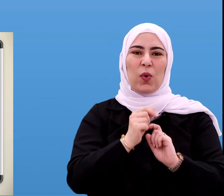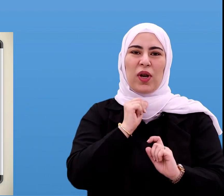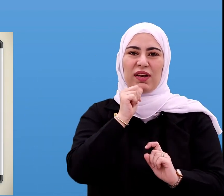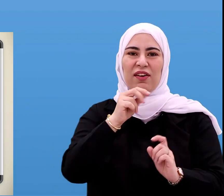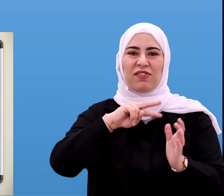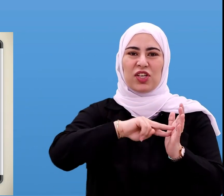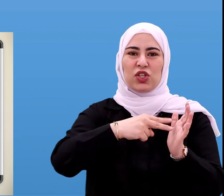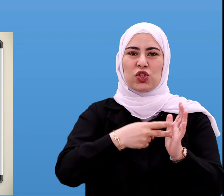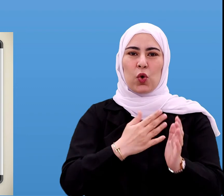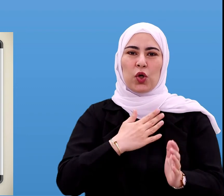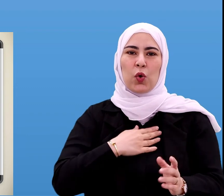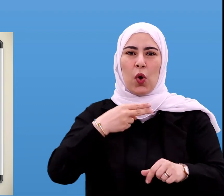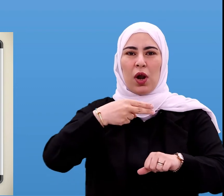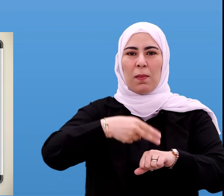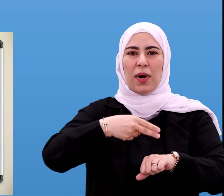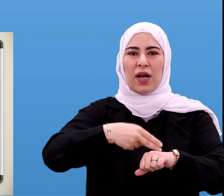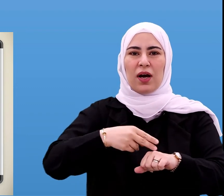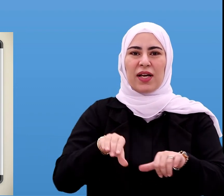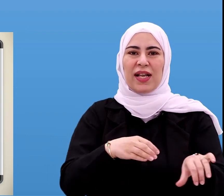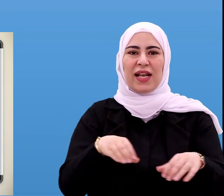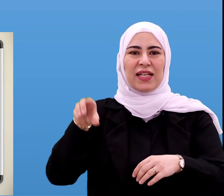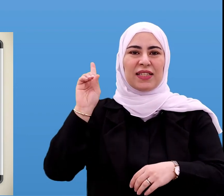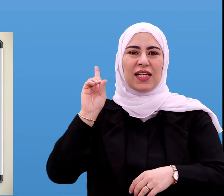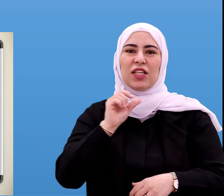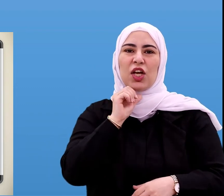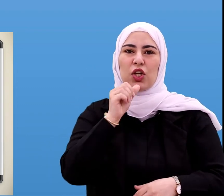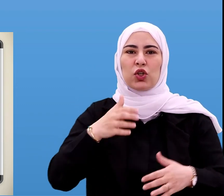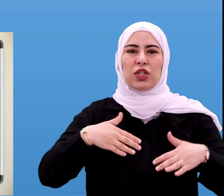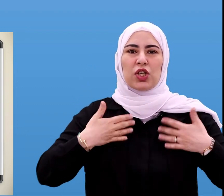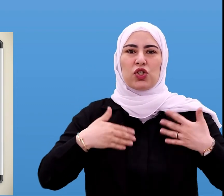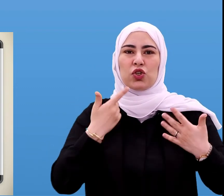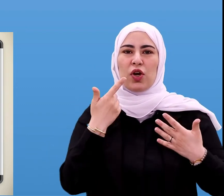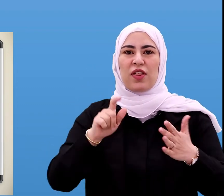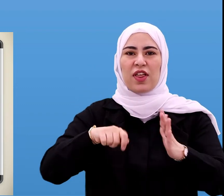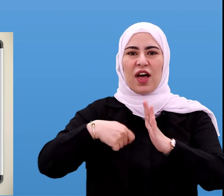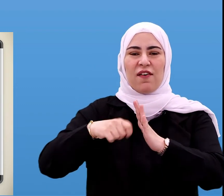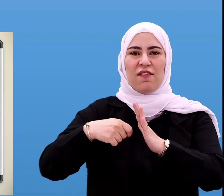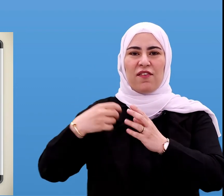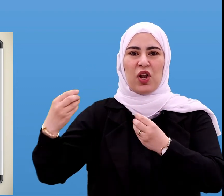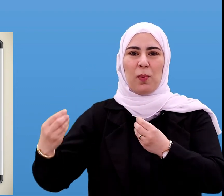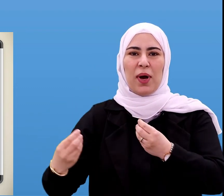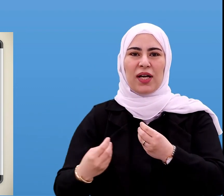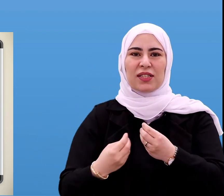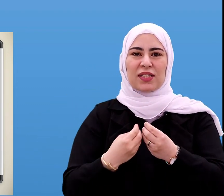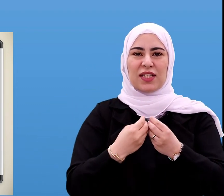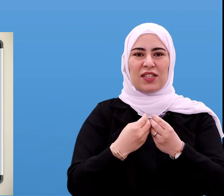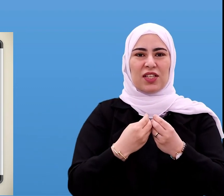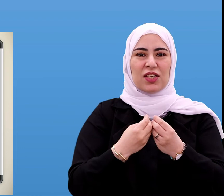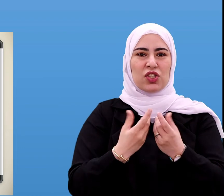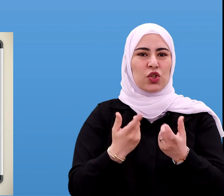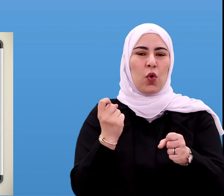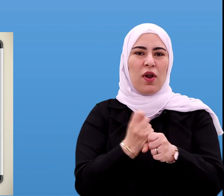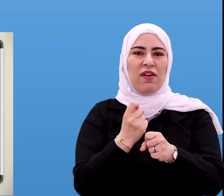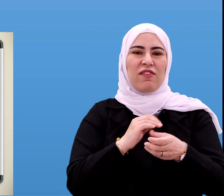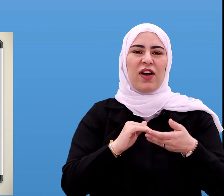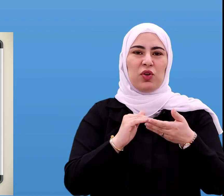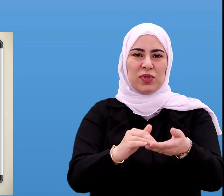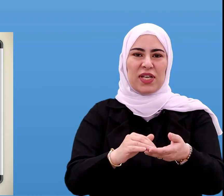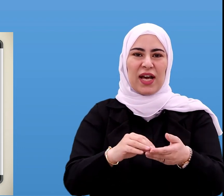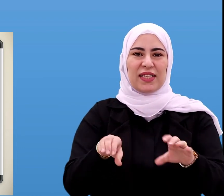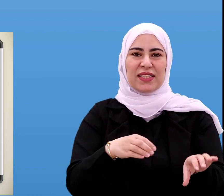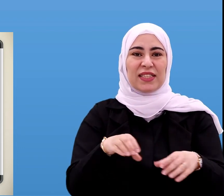will say, my uncle didn't enjoy the film. I added the auxiliary verb did with